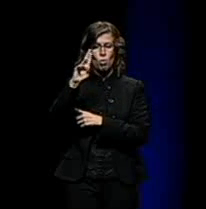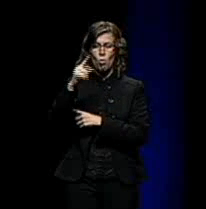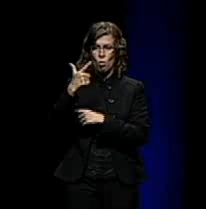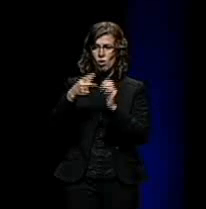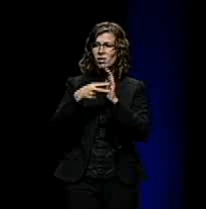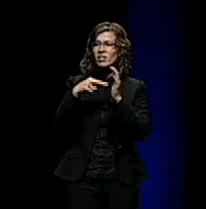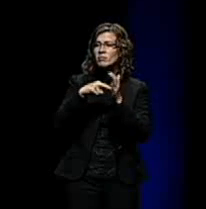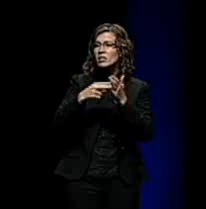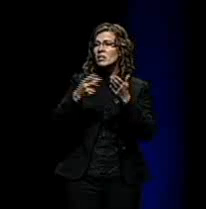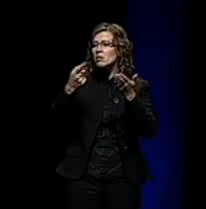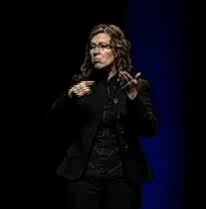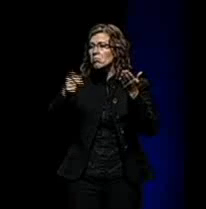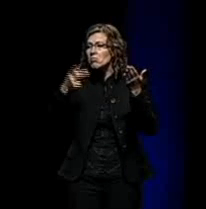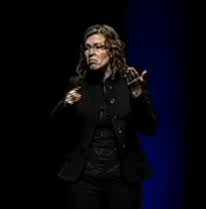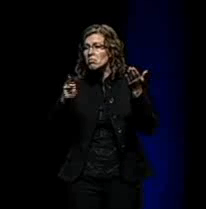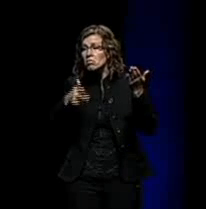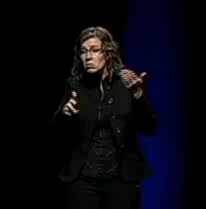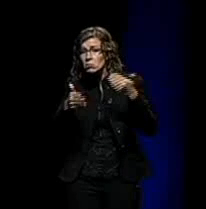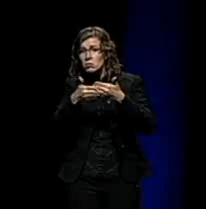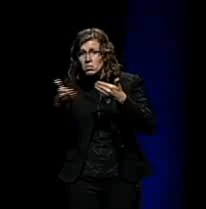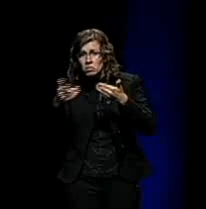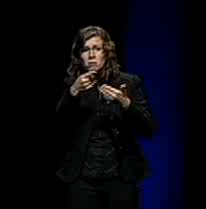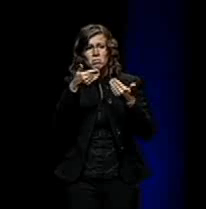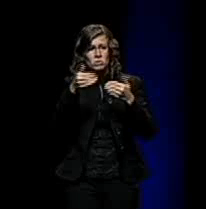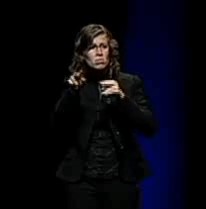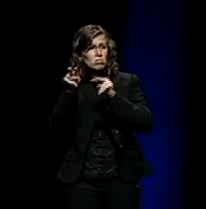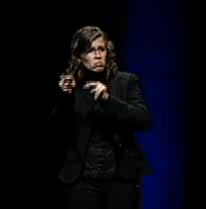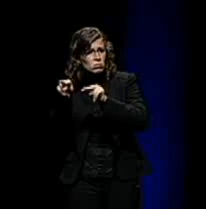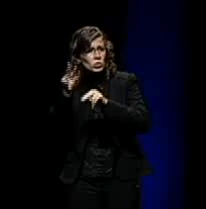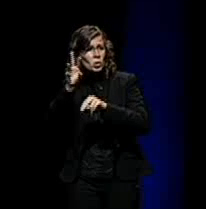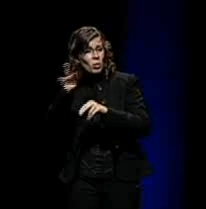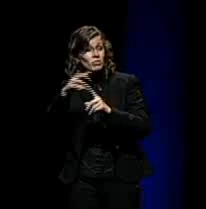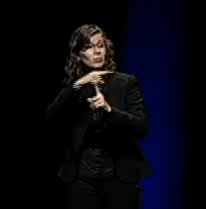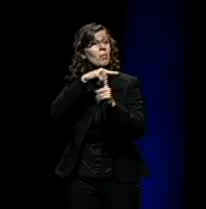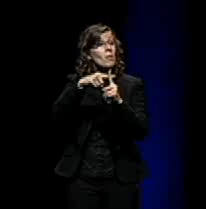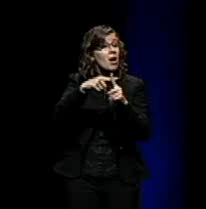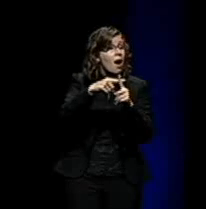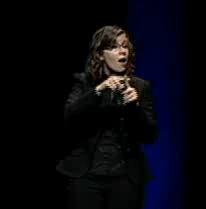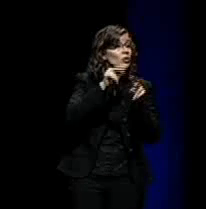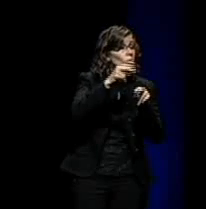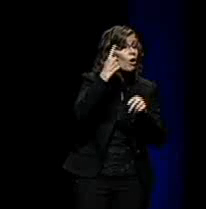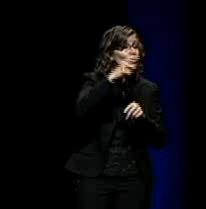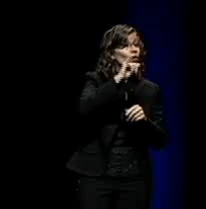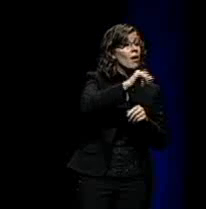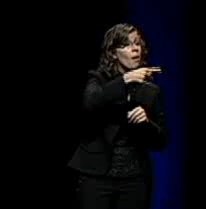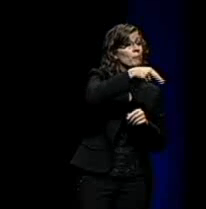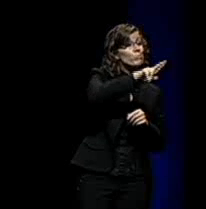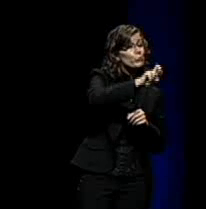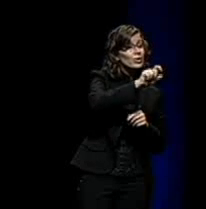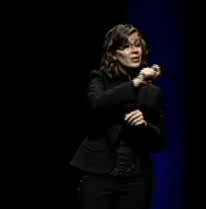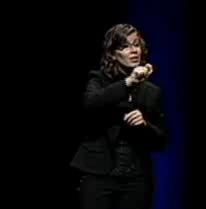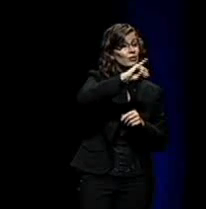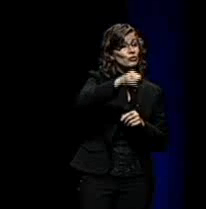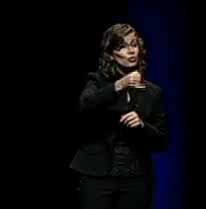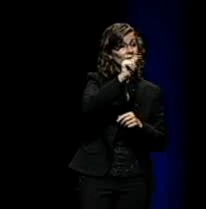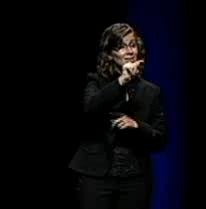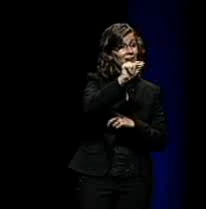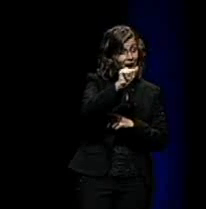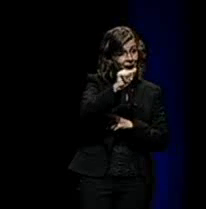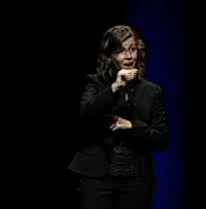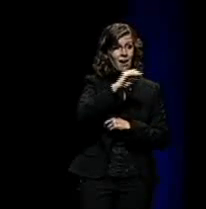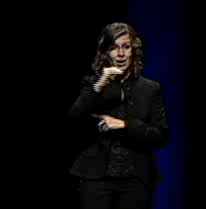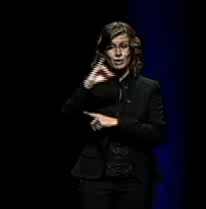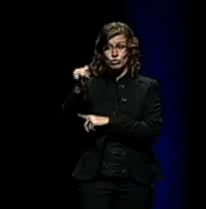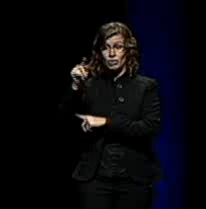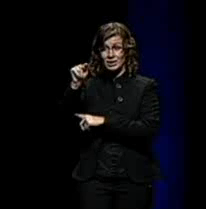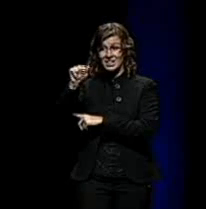coming weeks for the pre-JTA and updates on anything new that's going on with the test,